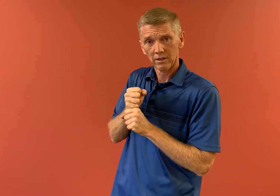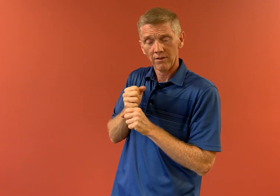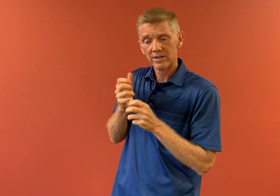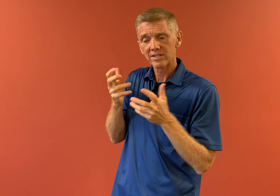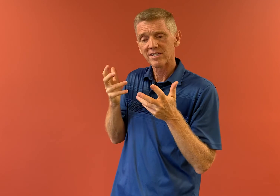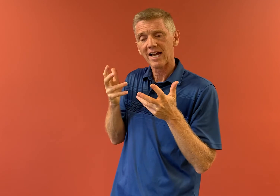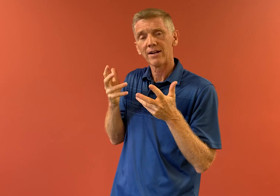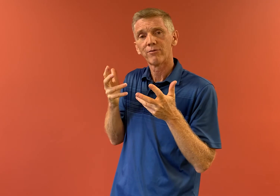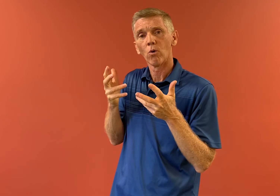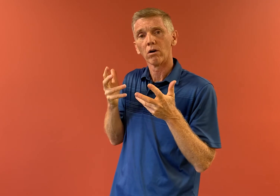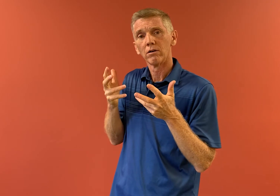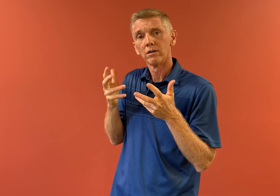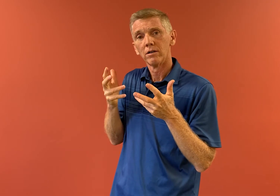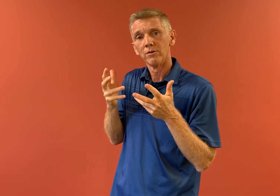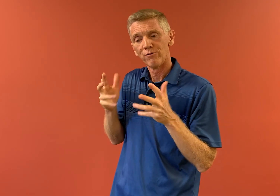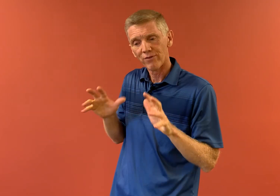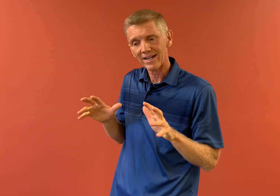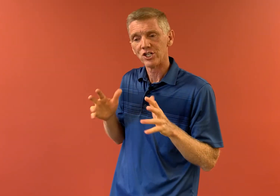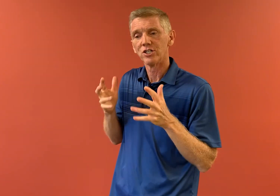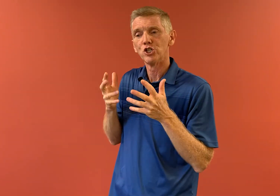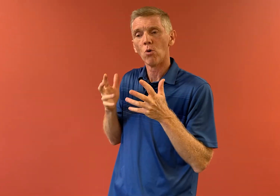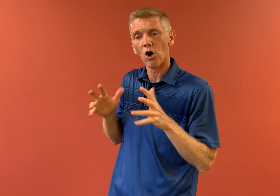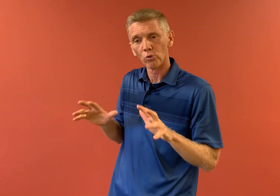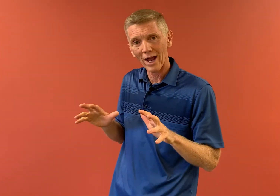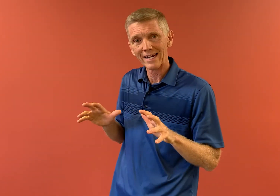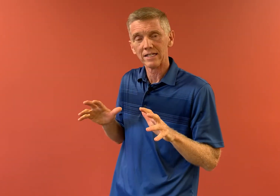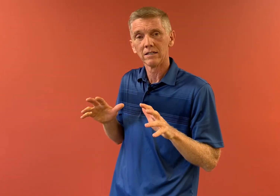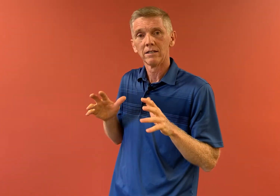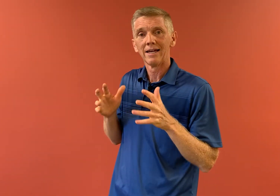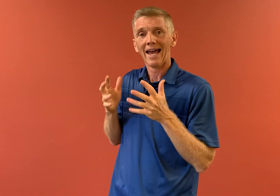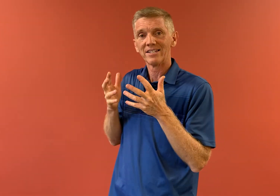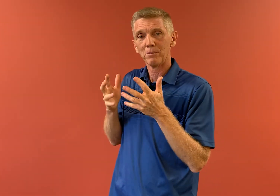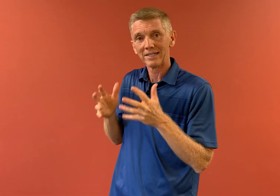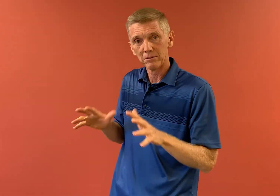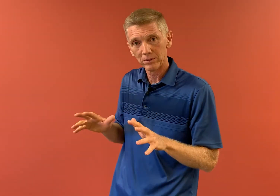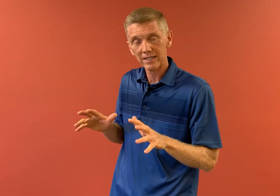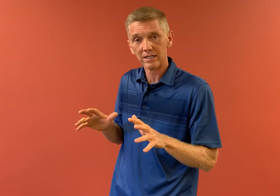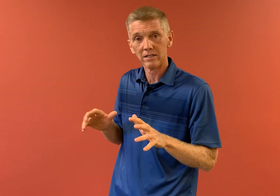This is the sign for finished. Did you already? Has it been completed?